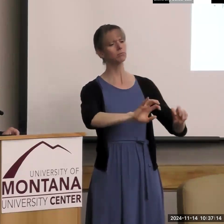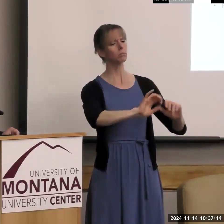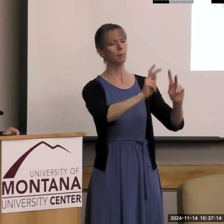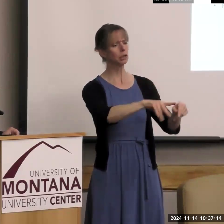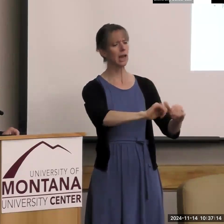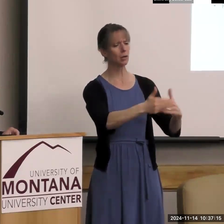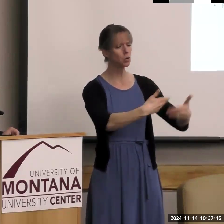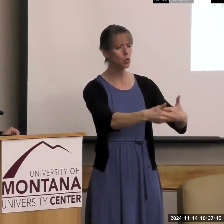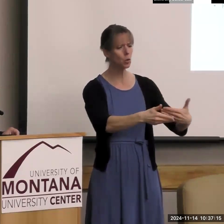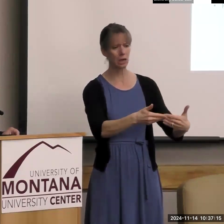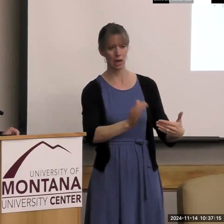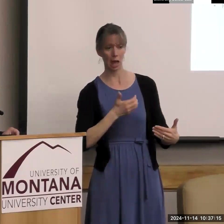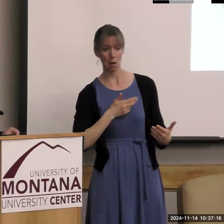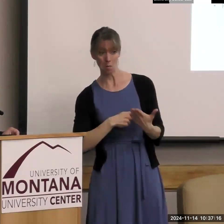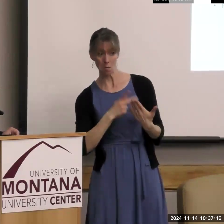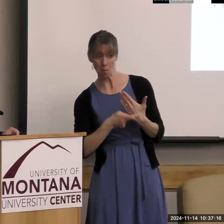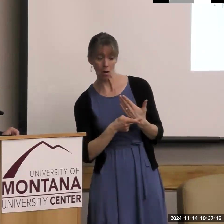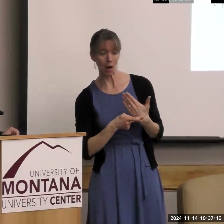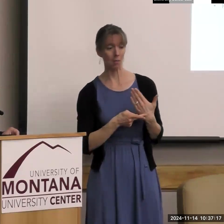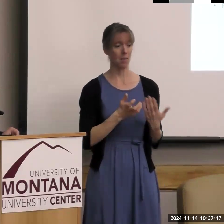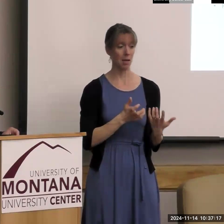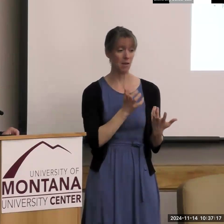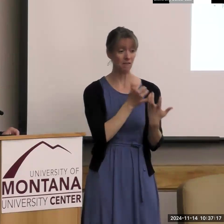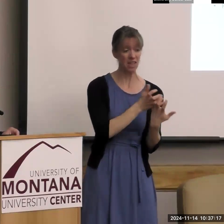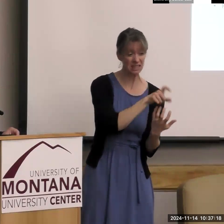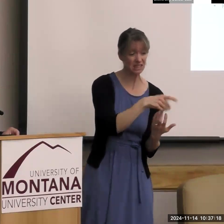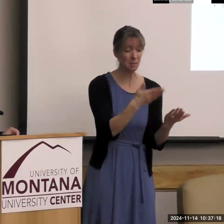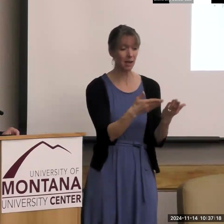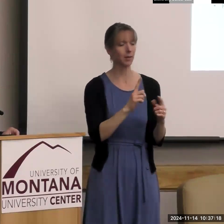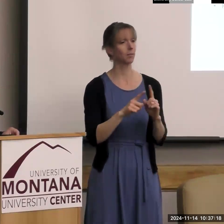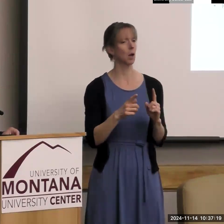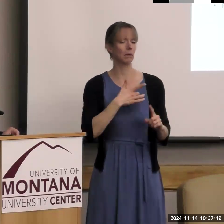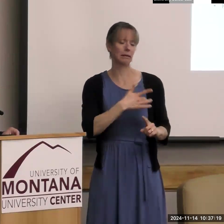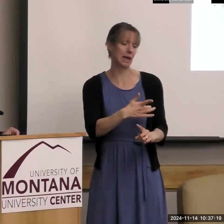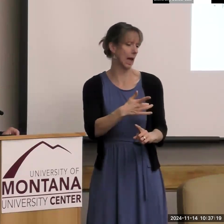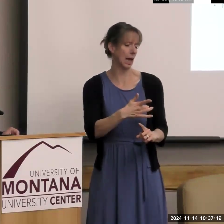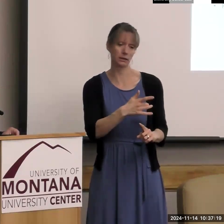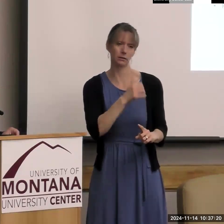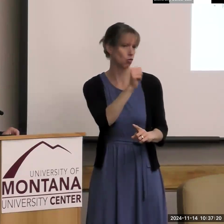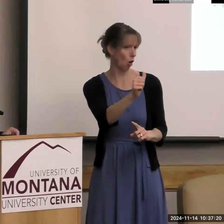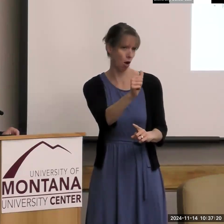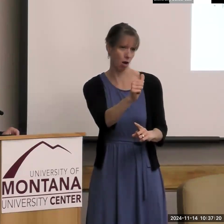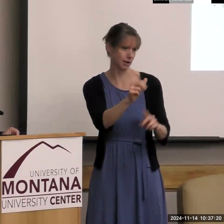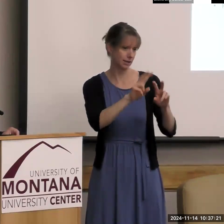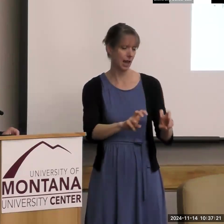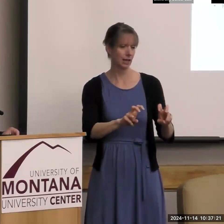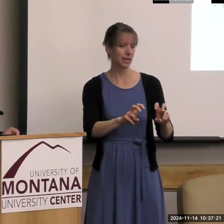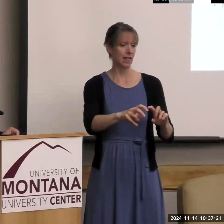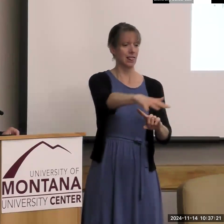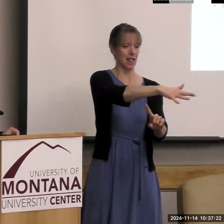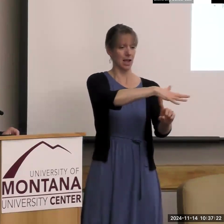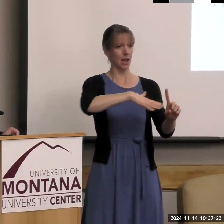not our program, maybe we assessed whether it fit their needs, but we rarely assessed the context in which the